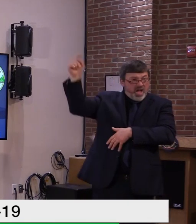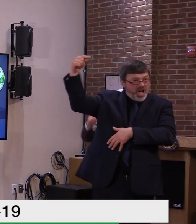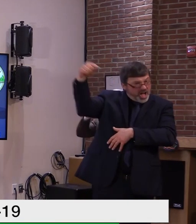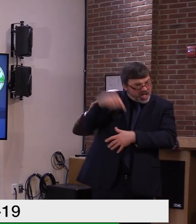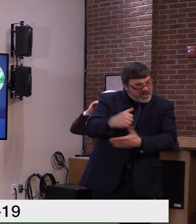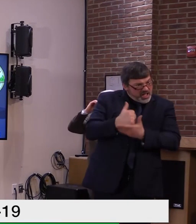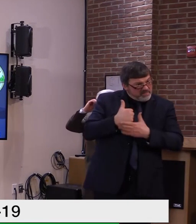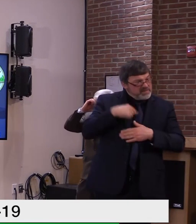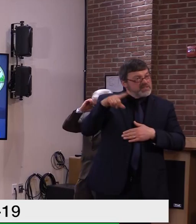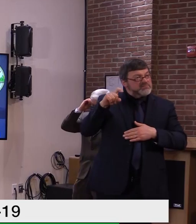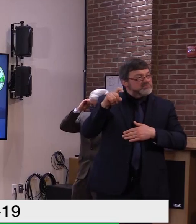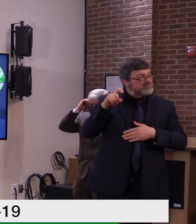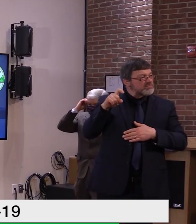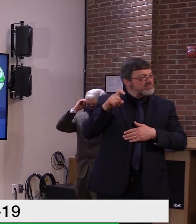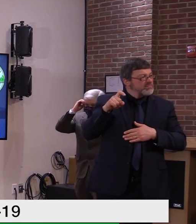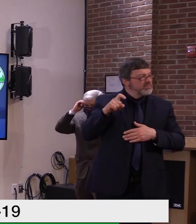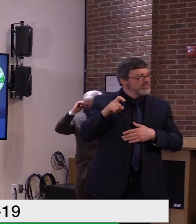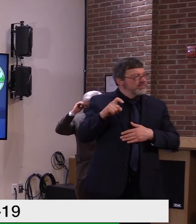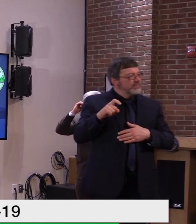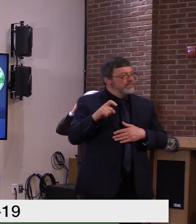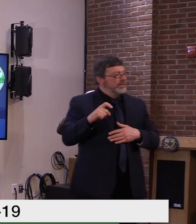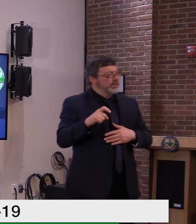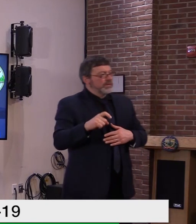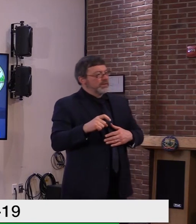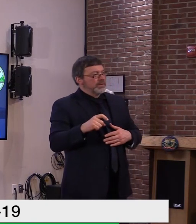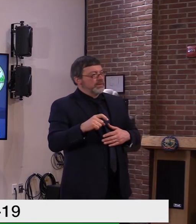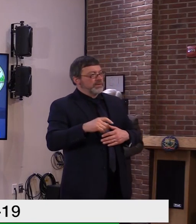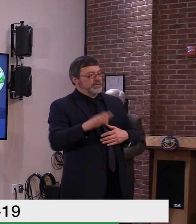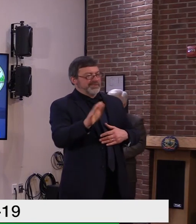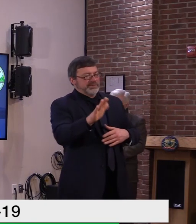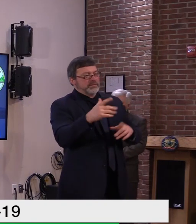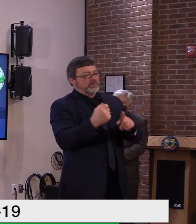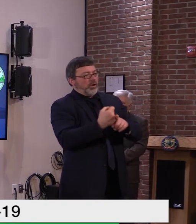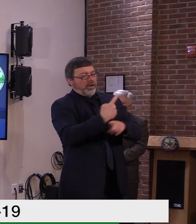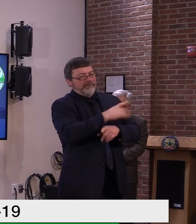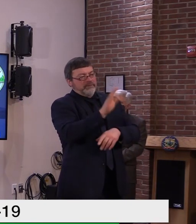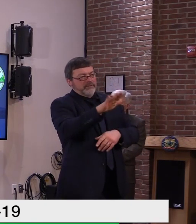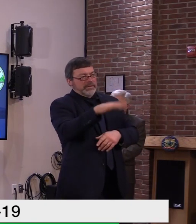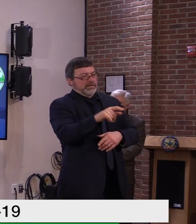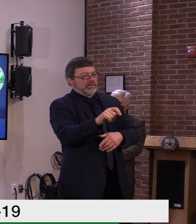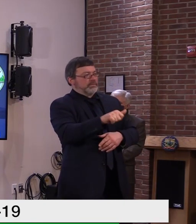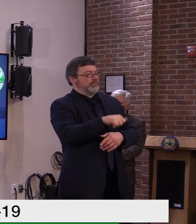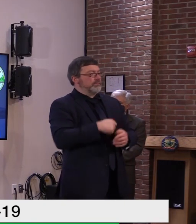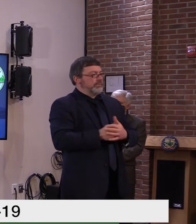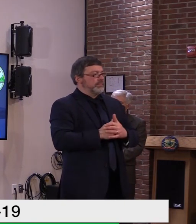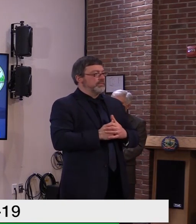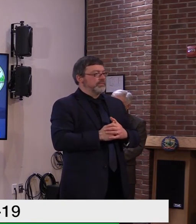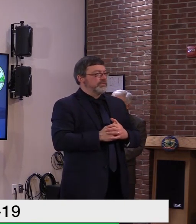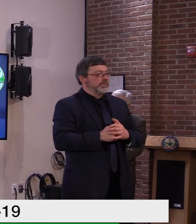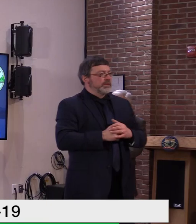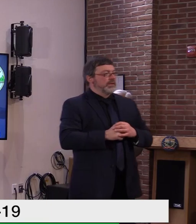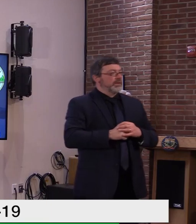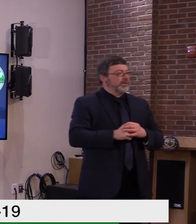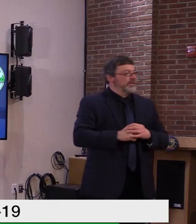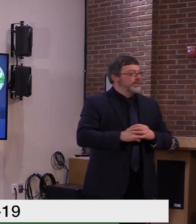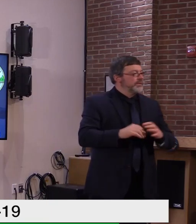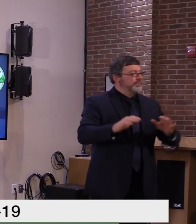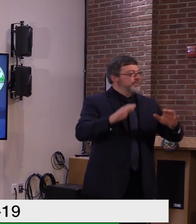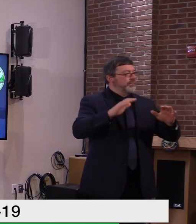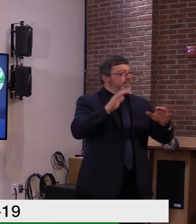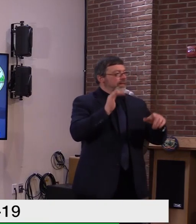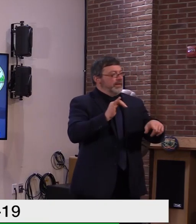ahead in the line? Yeah. Especially when police and fire are responding to emergencies, untimely death, right,